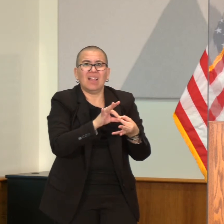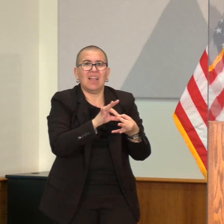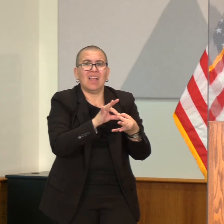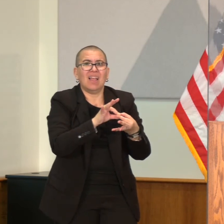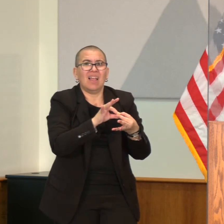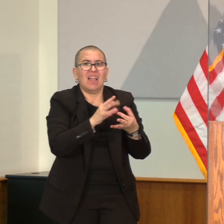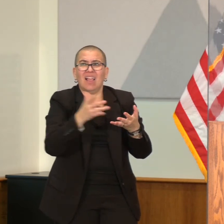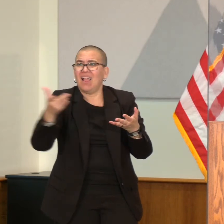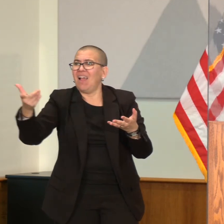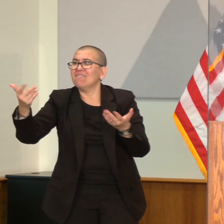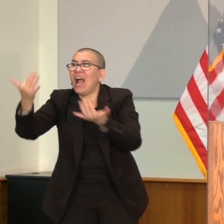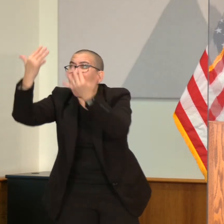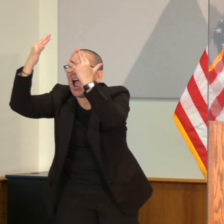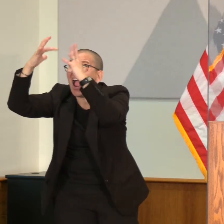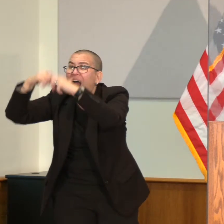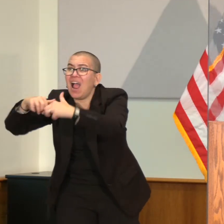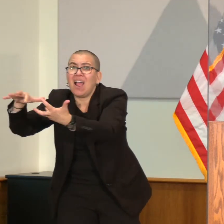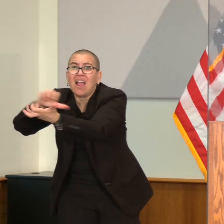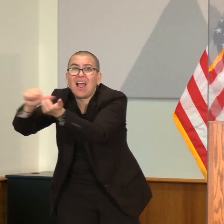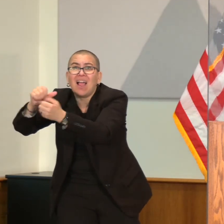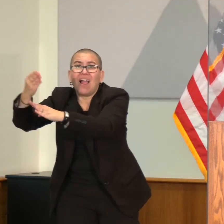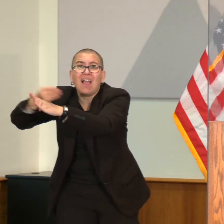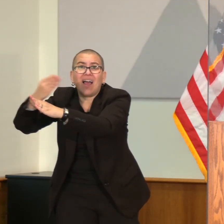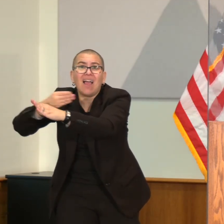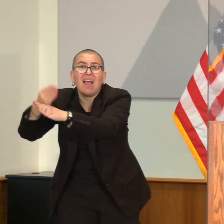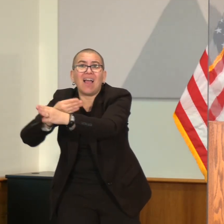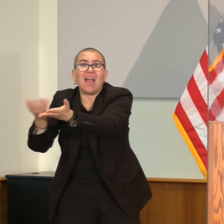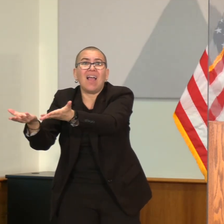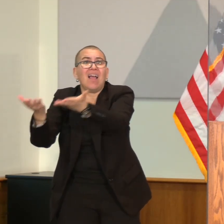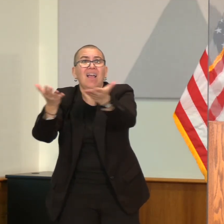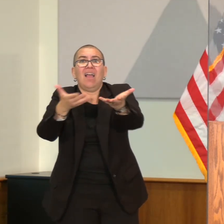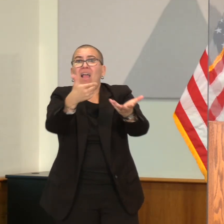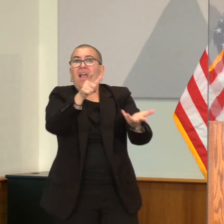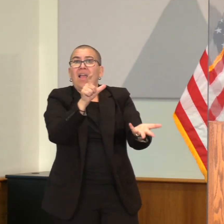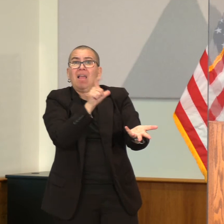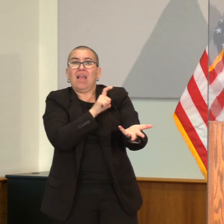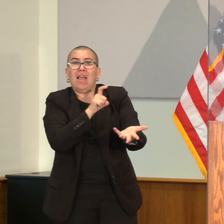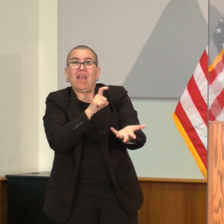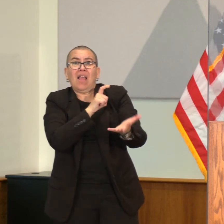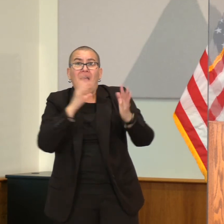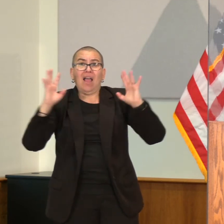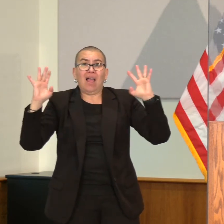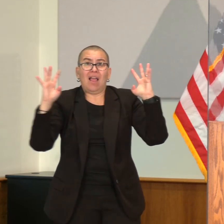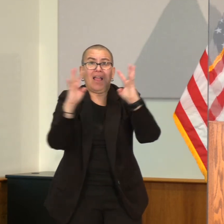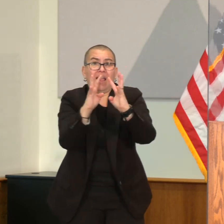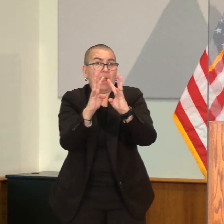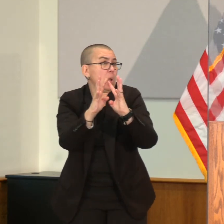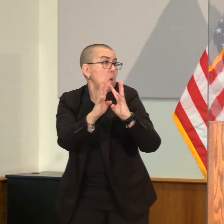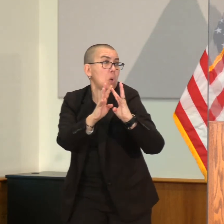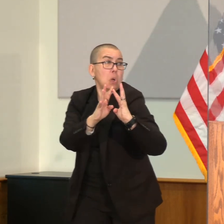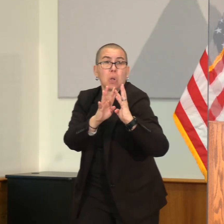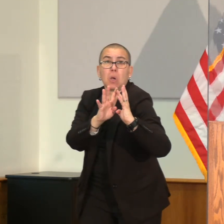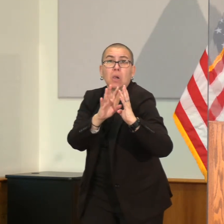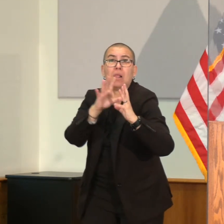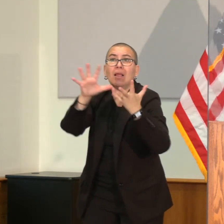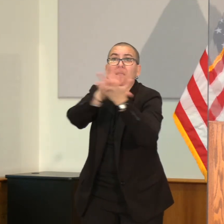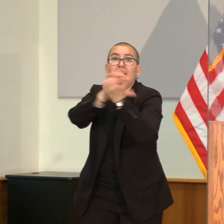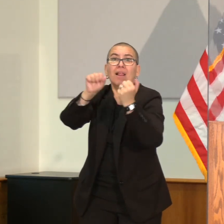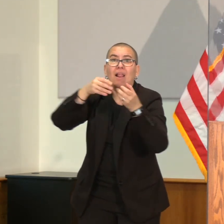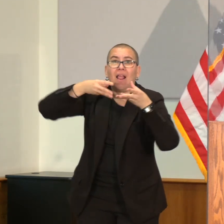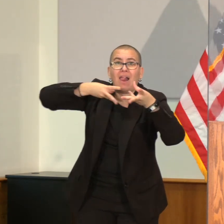damage or the police presence that you put out to stop damage. Do you plan to do any kind of